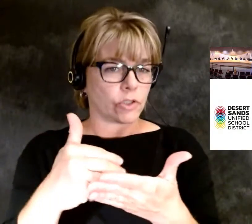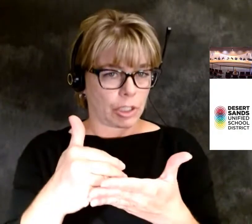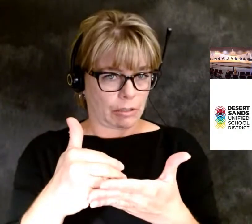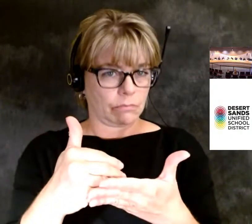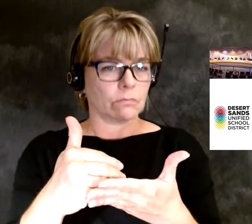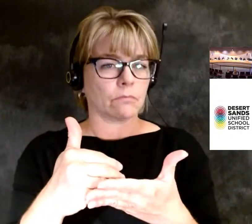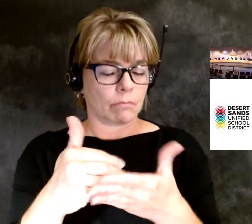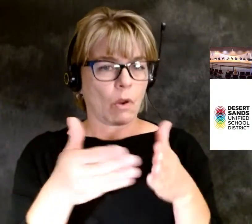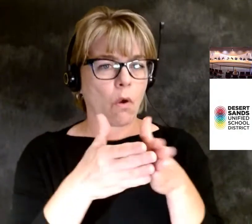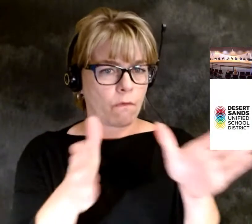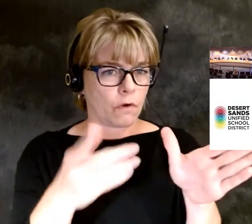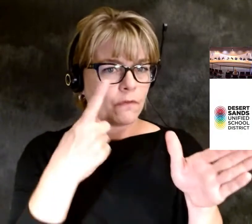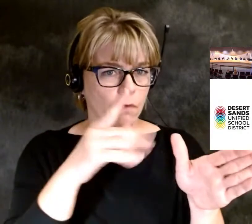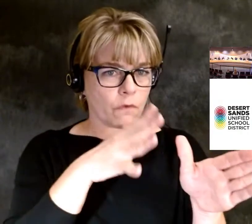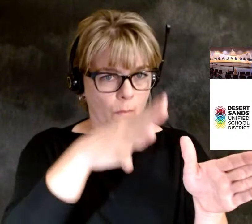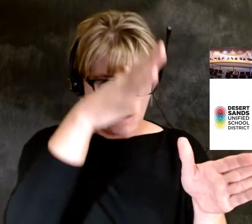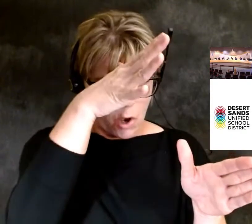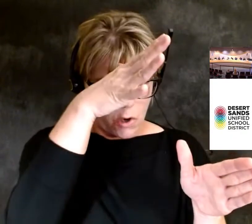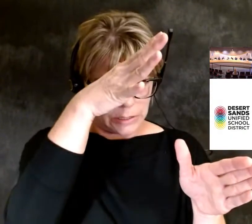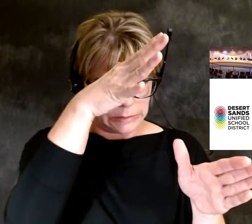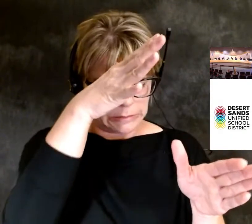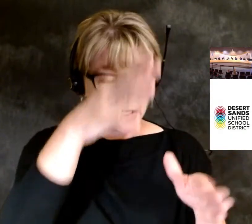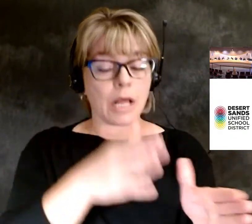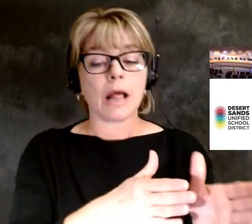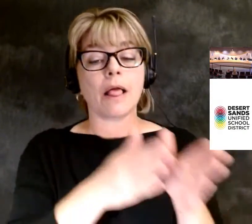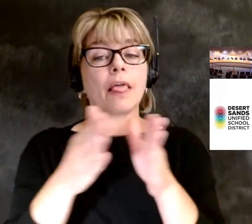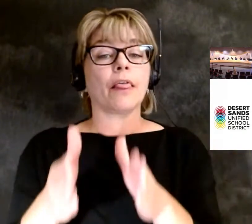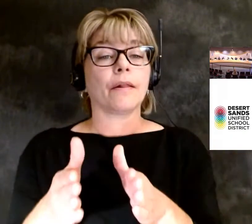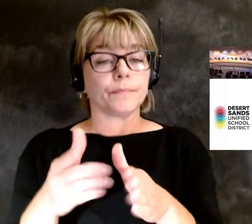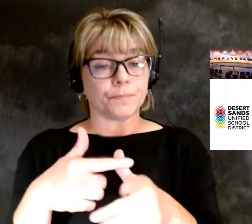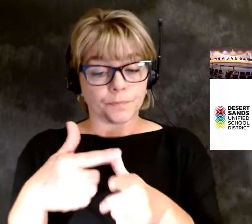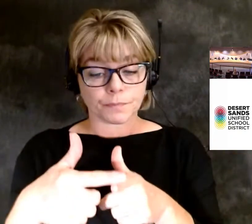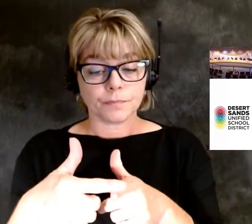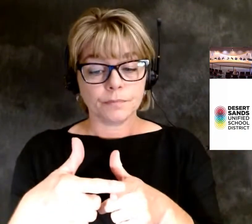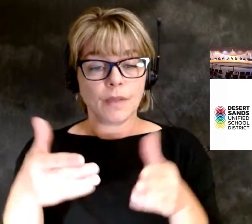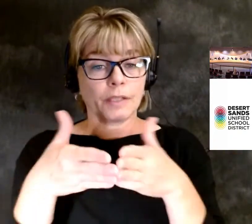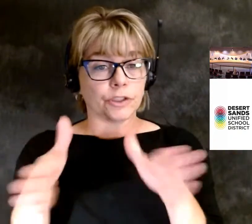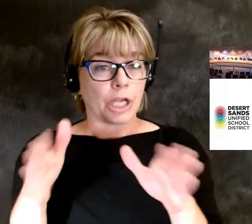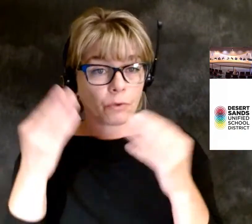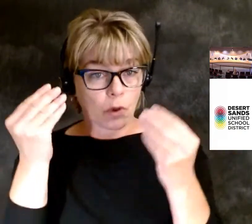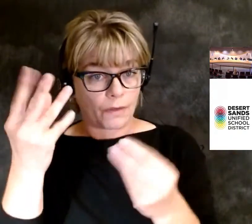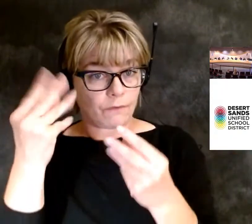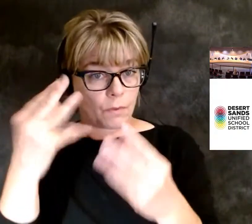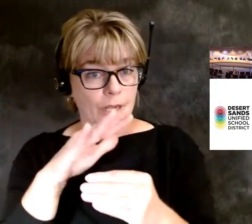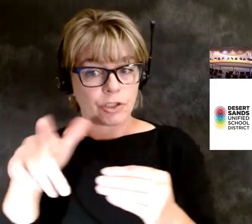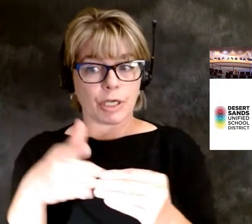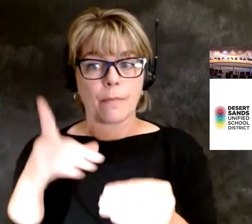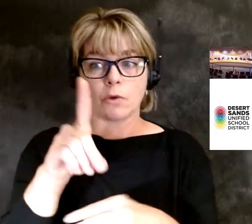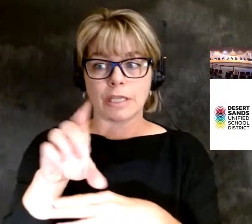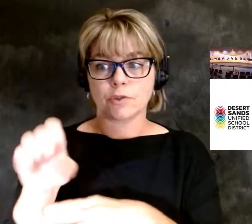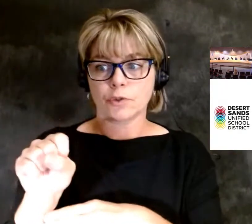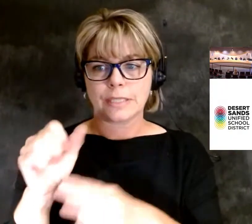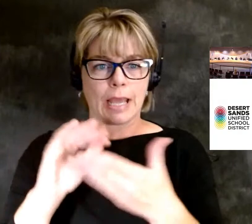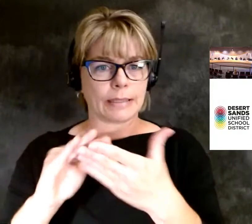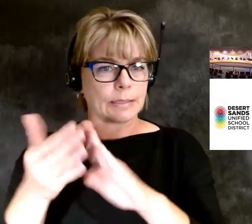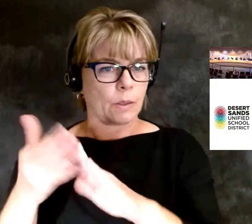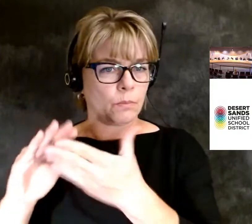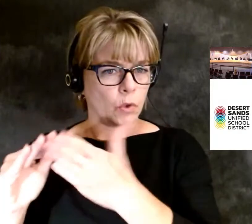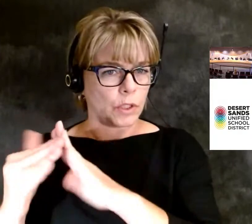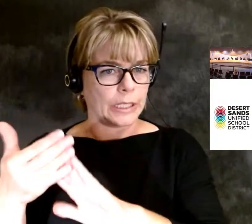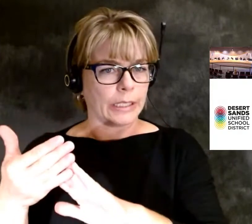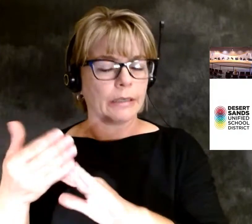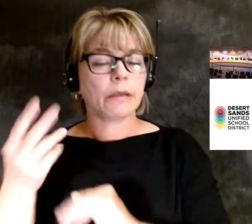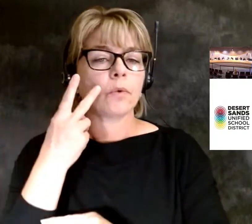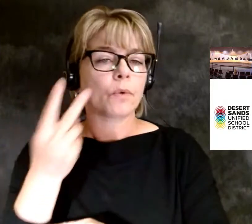first pink slide labeled BOP, and then it goes to general information about our Desert Sands community, reflections on